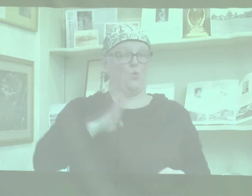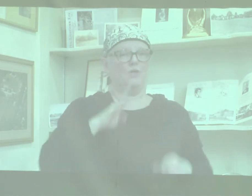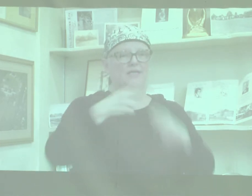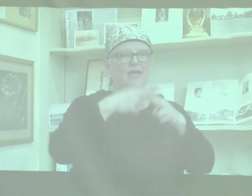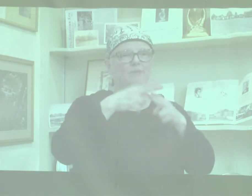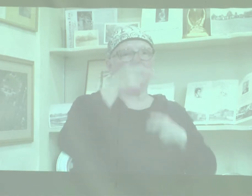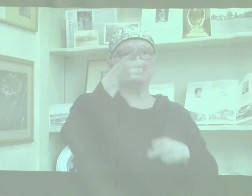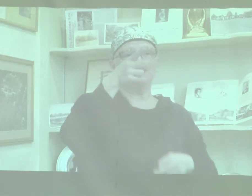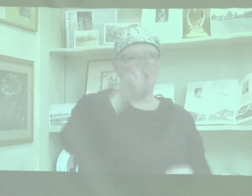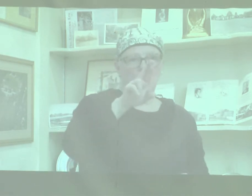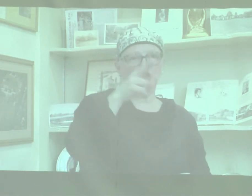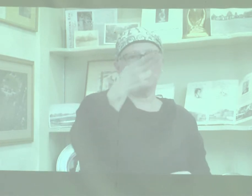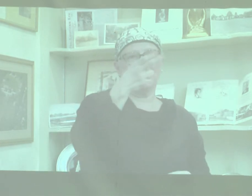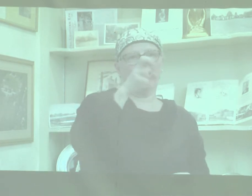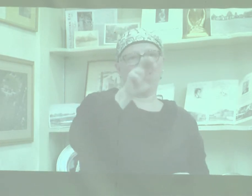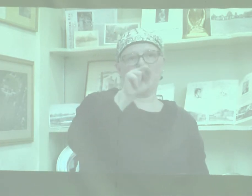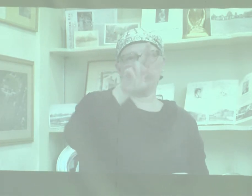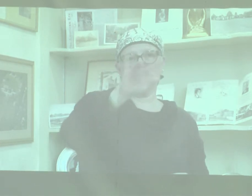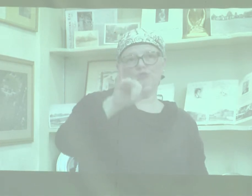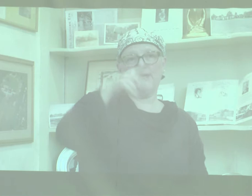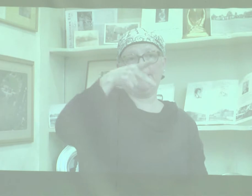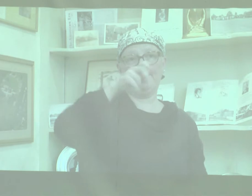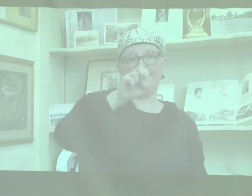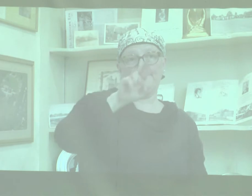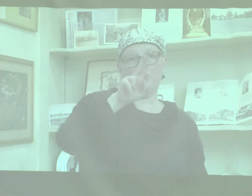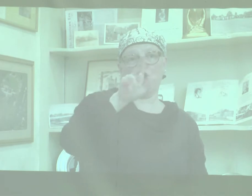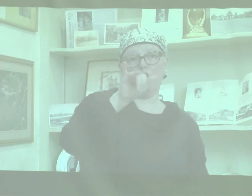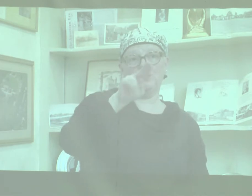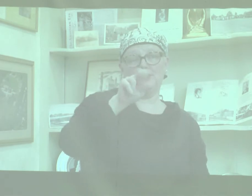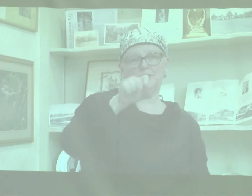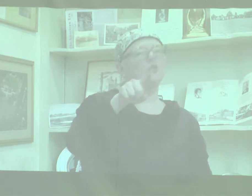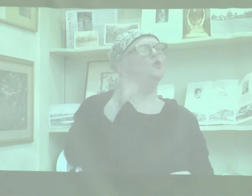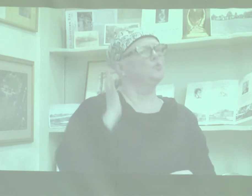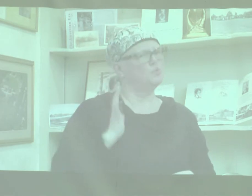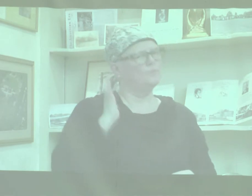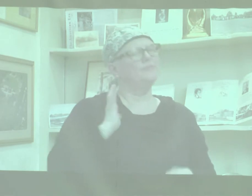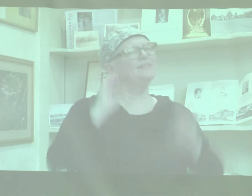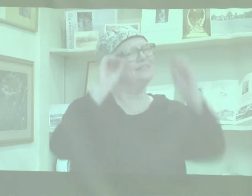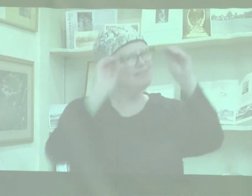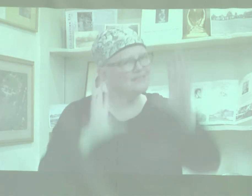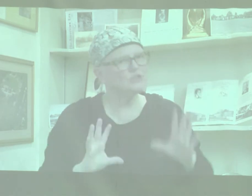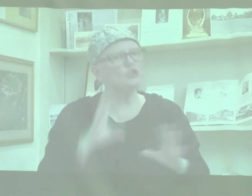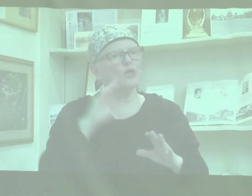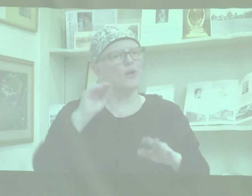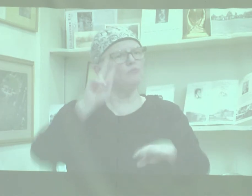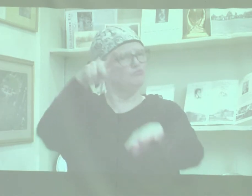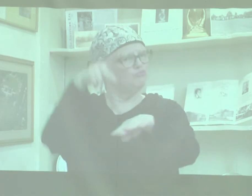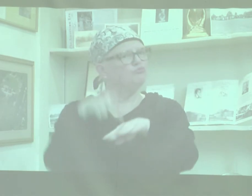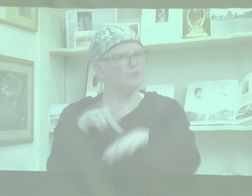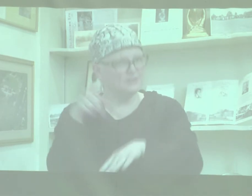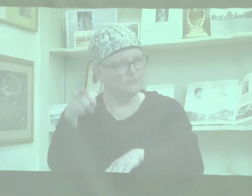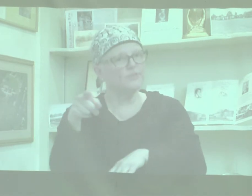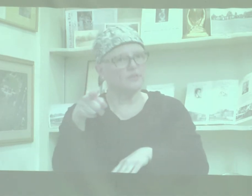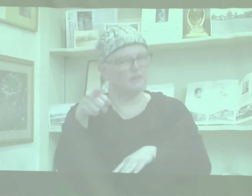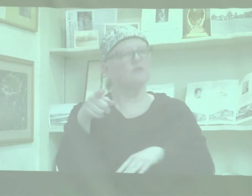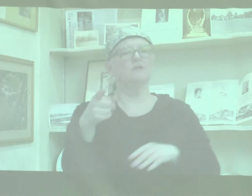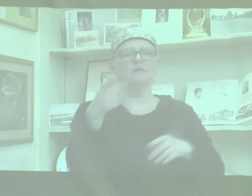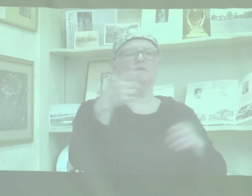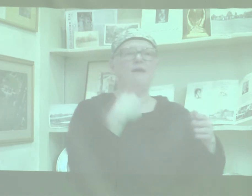The president of ASD's board at that time was Dr. Henry Perkins. He was a former teacher and principal.